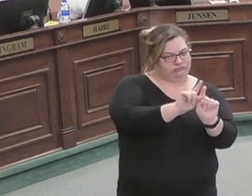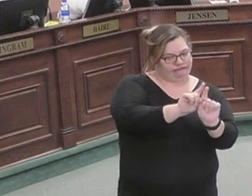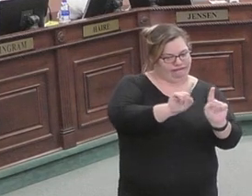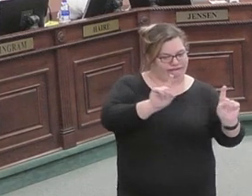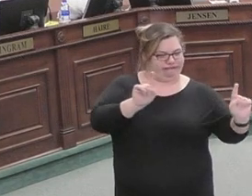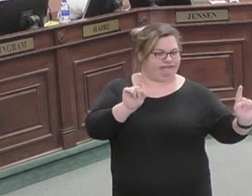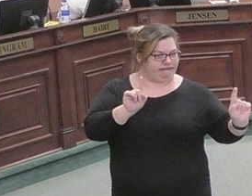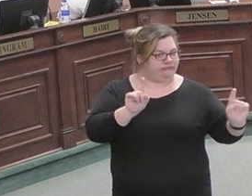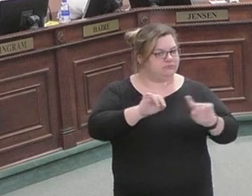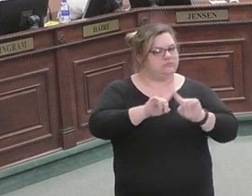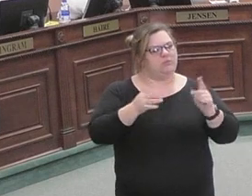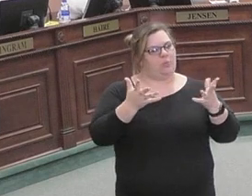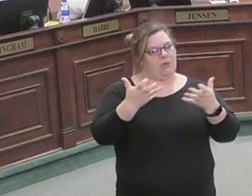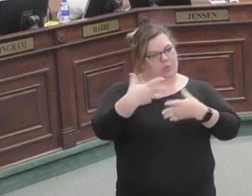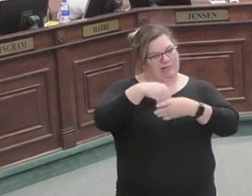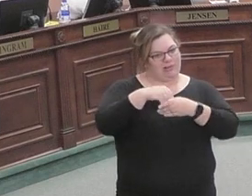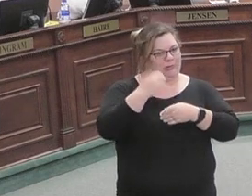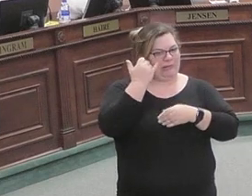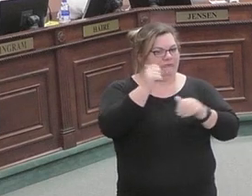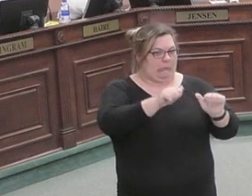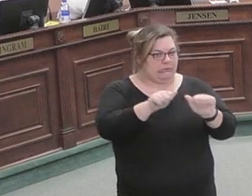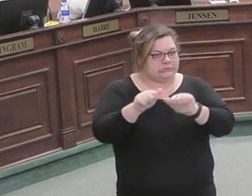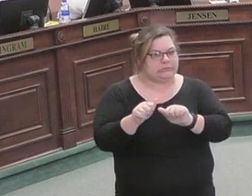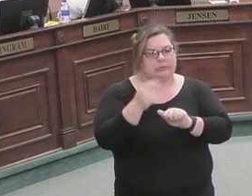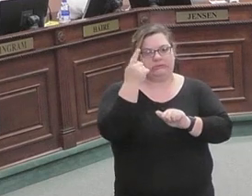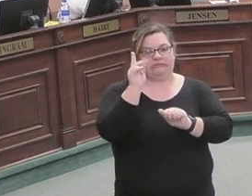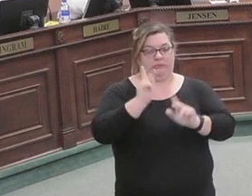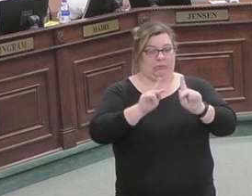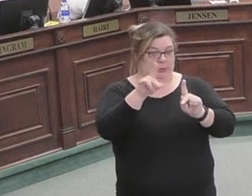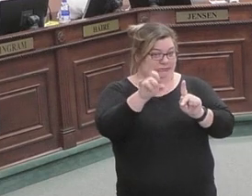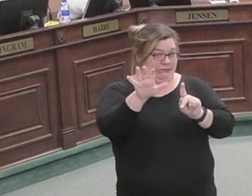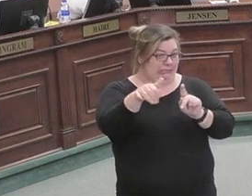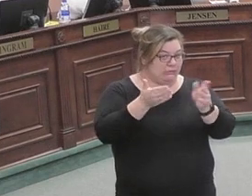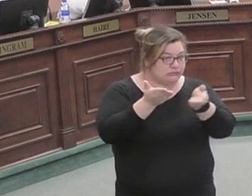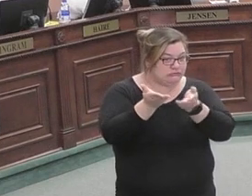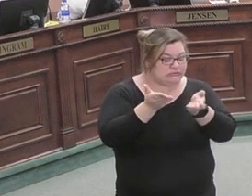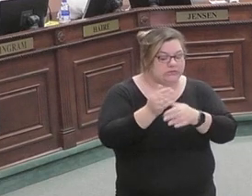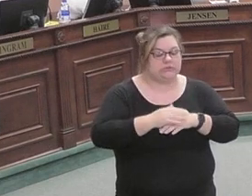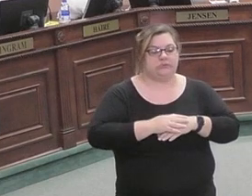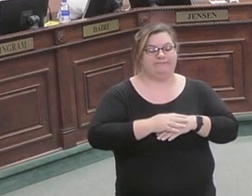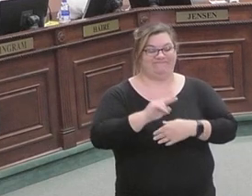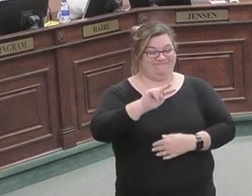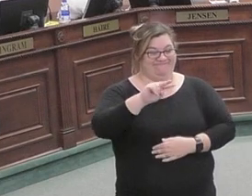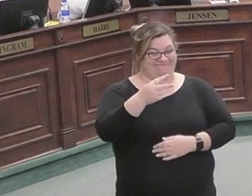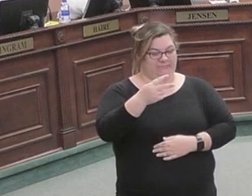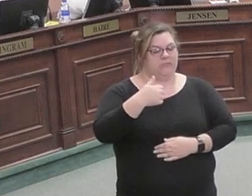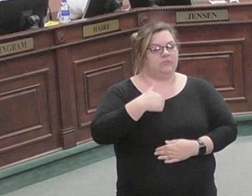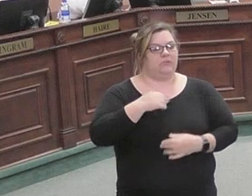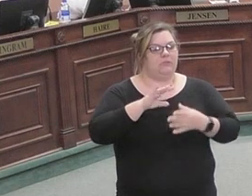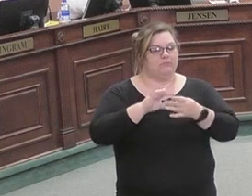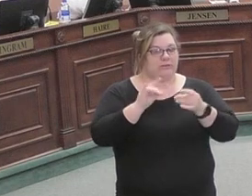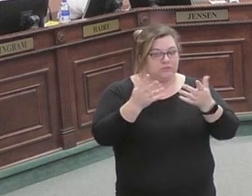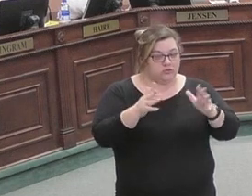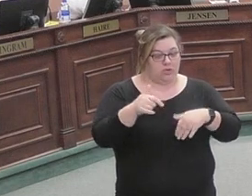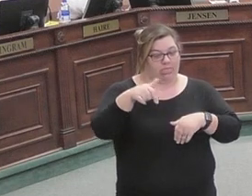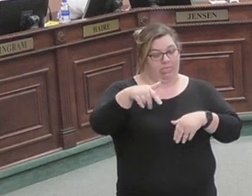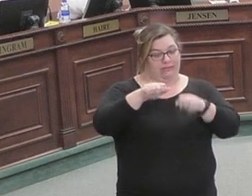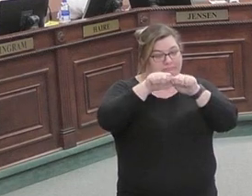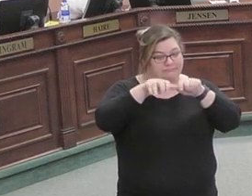but we'd like to include that if we could for folks that need that service. Second, as I mentioned, this is being broadcast